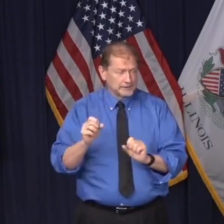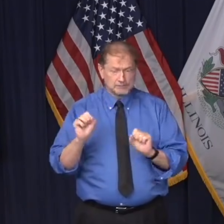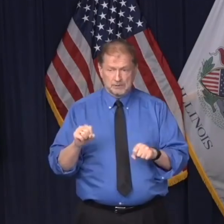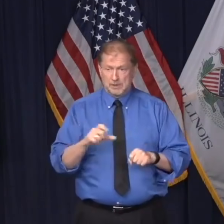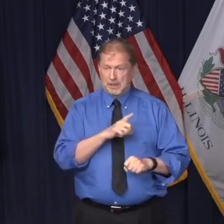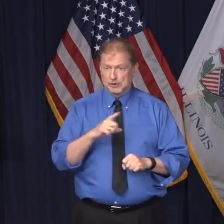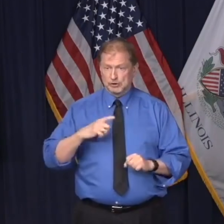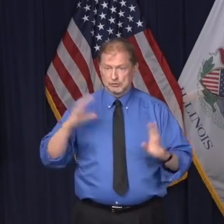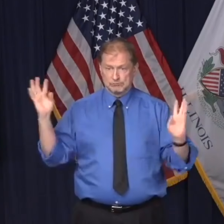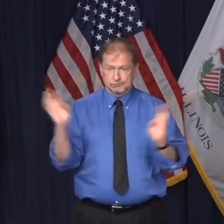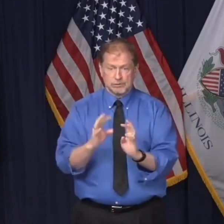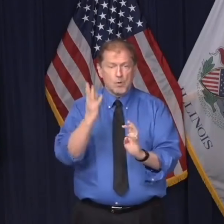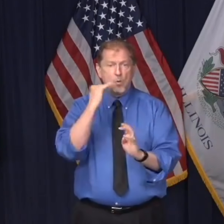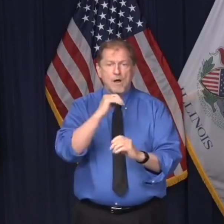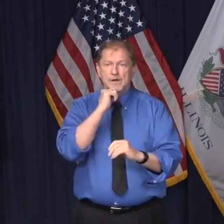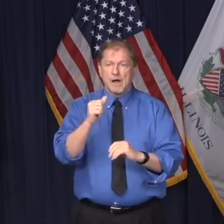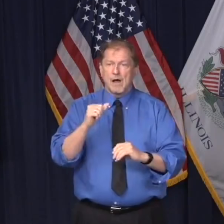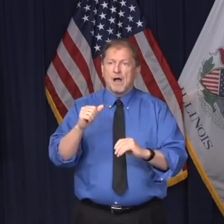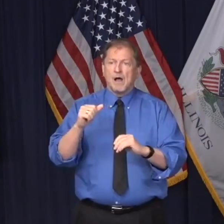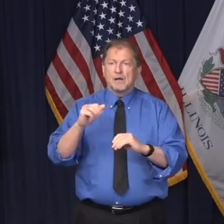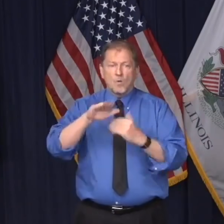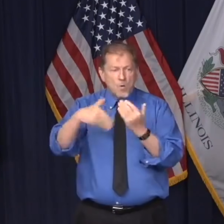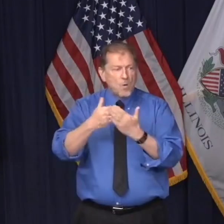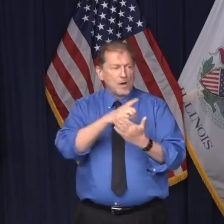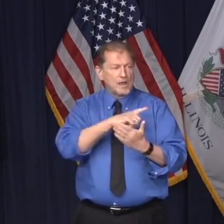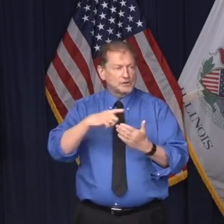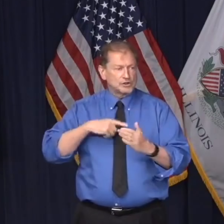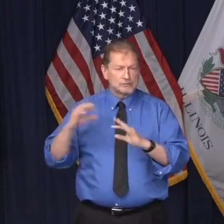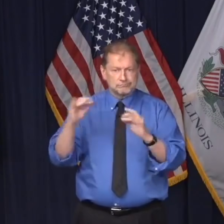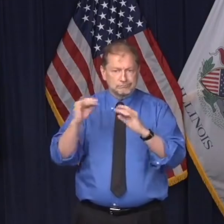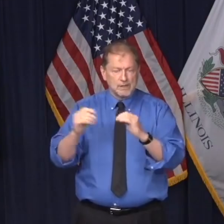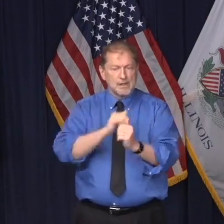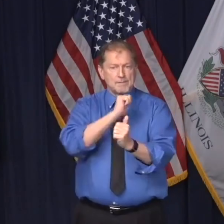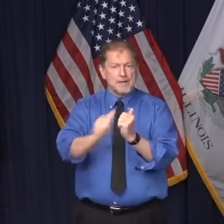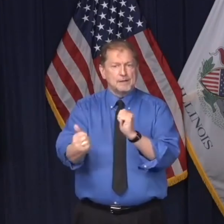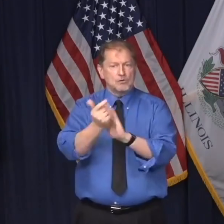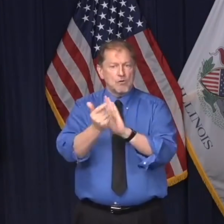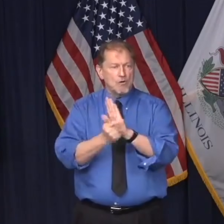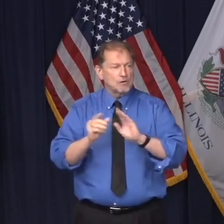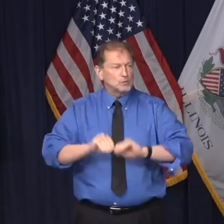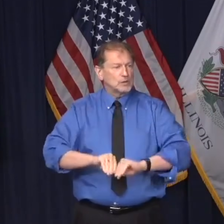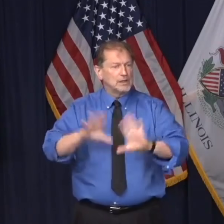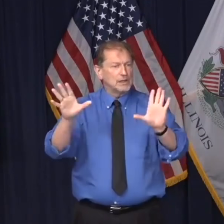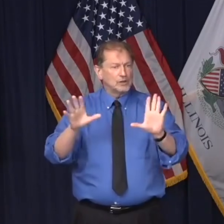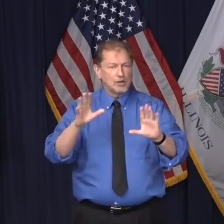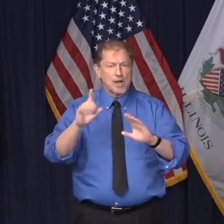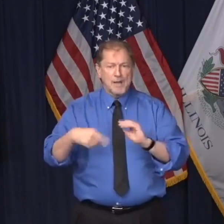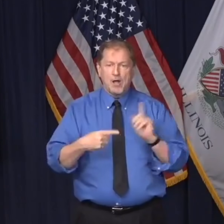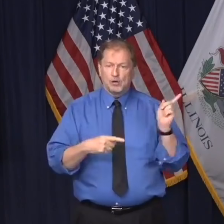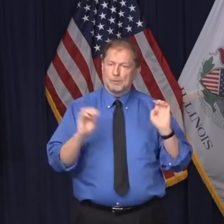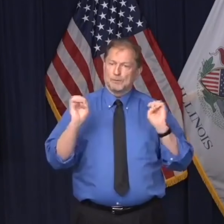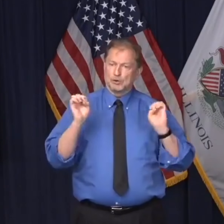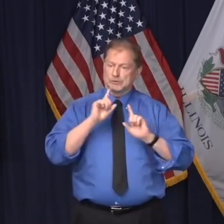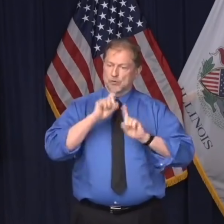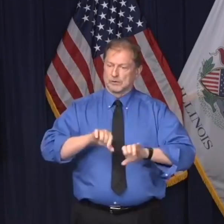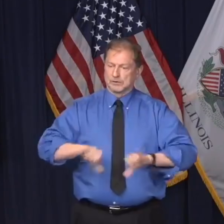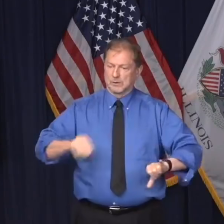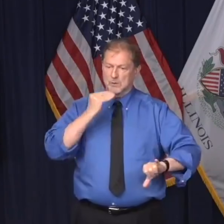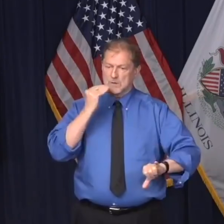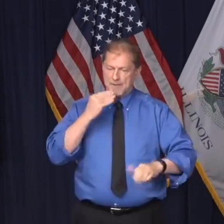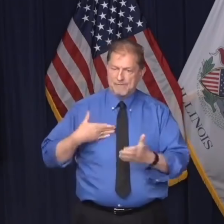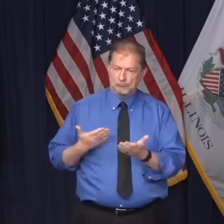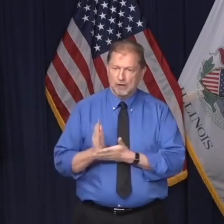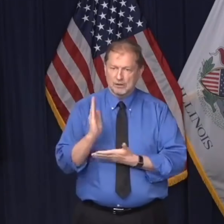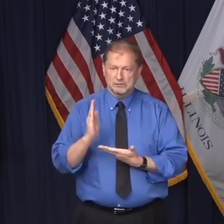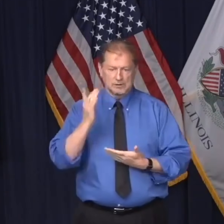possibility? Why not work with the entire legislature to pass a law clarifying such powers in order to be able to go back during a